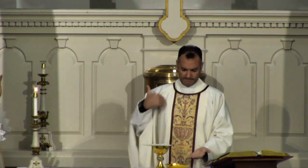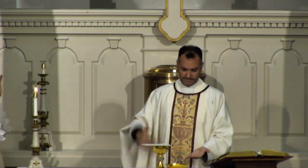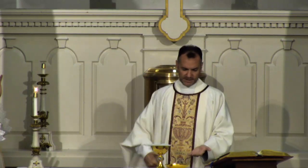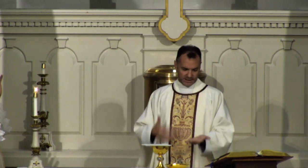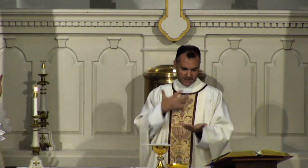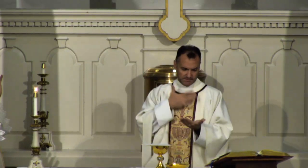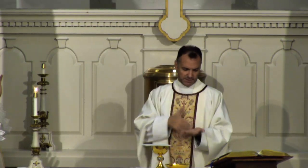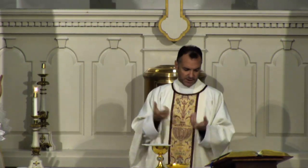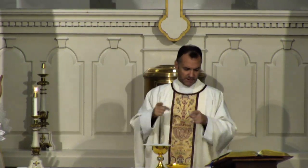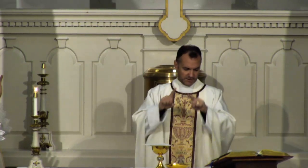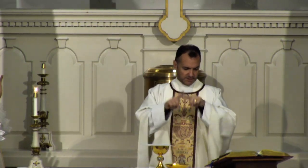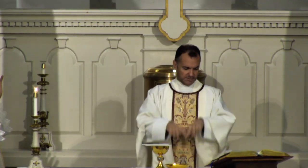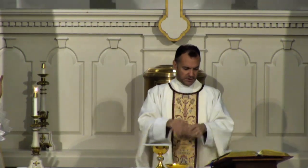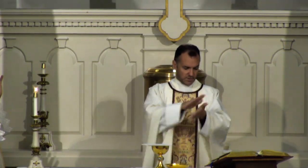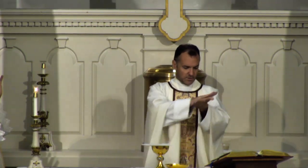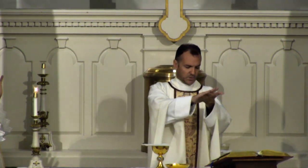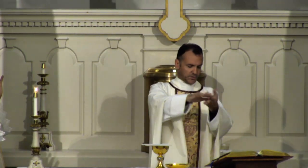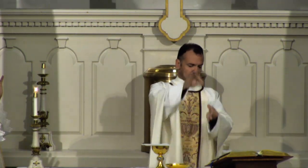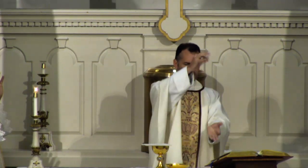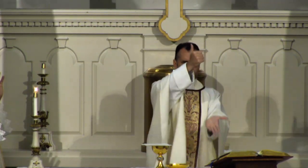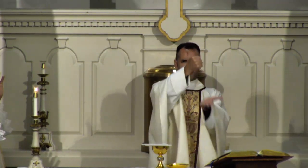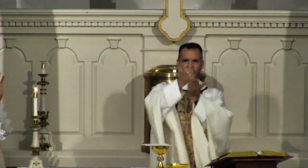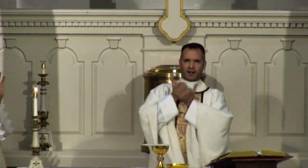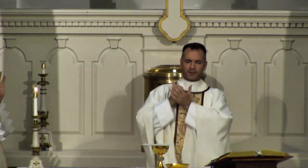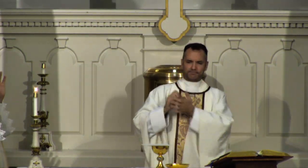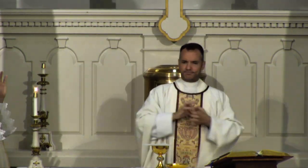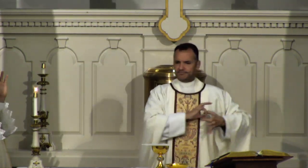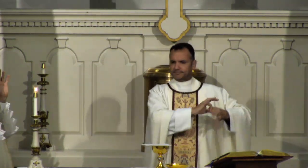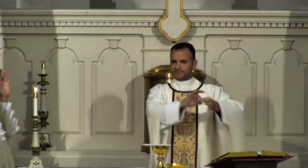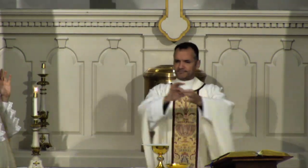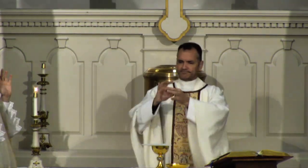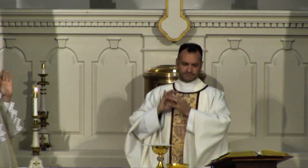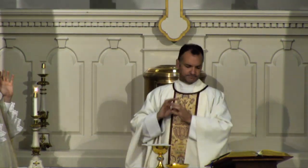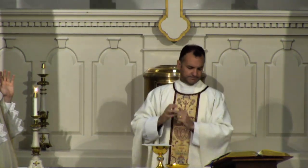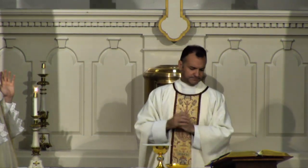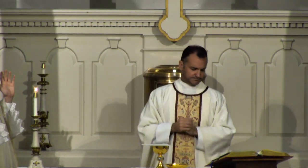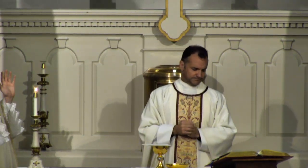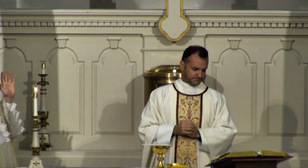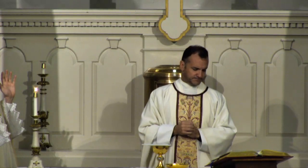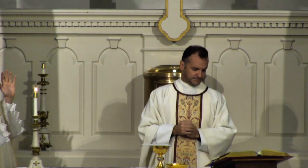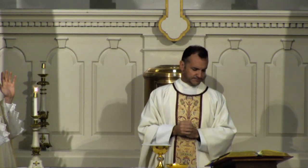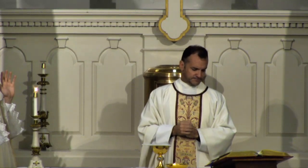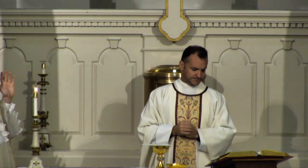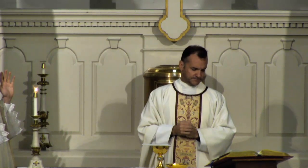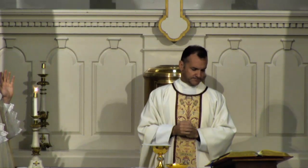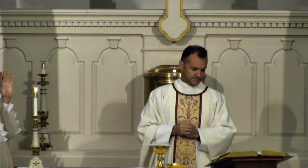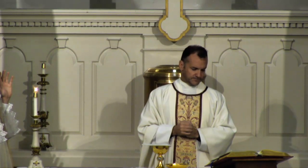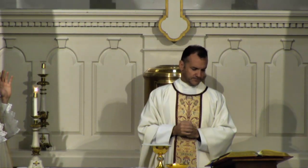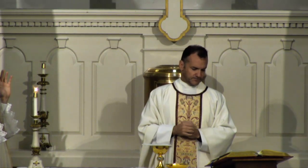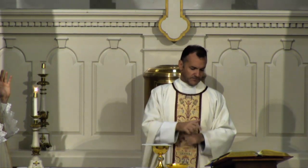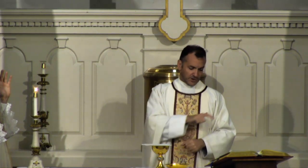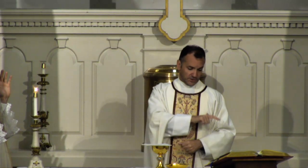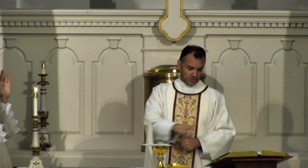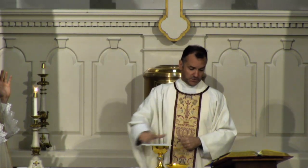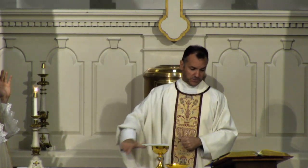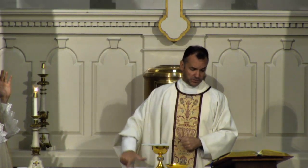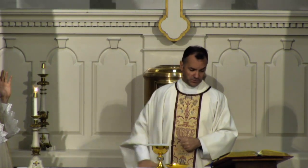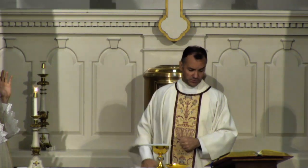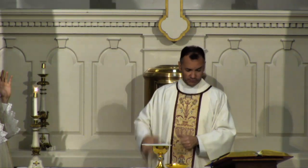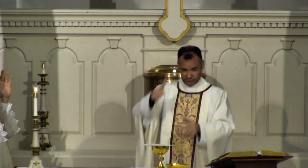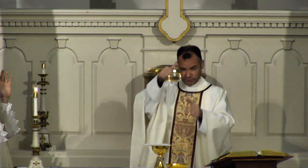Humbly we pray that, partaking of the body and blood of Christ, we may be gathered into one by the Holy Spirit.